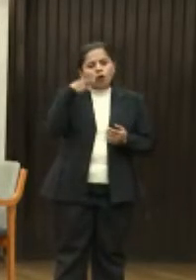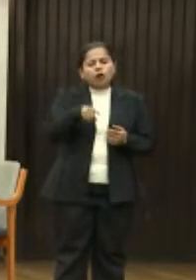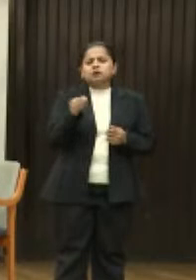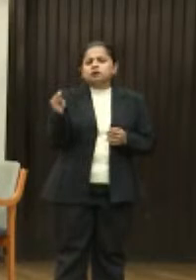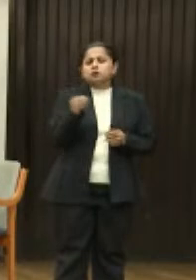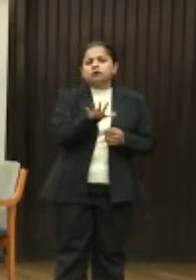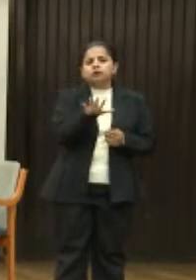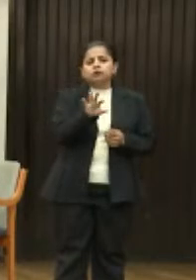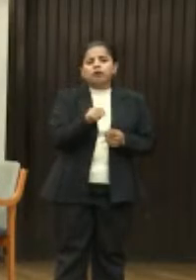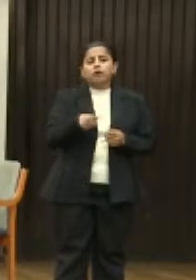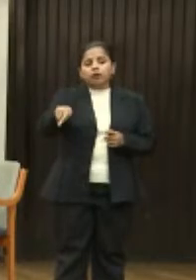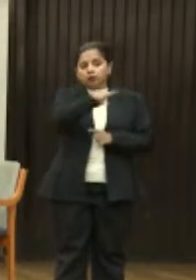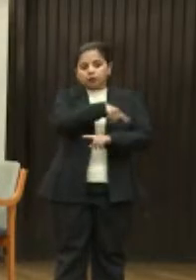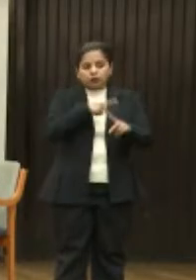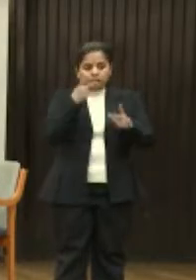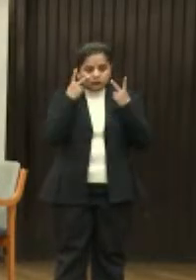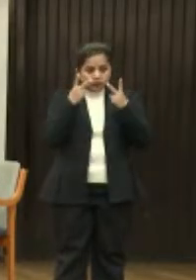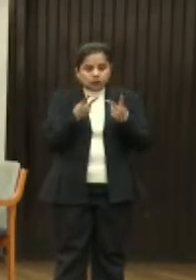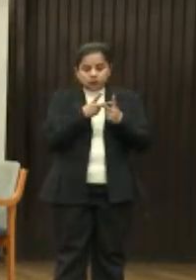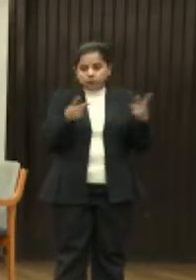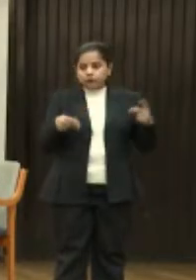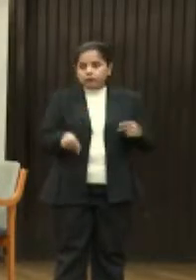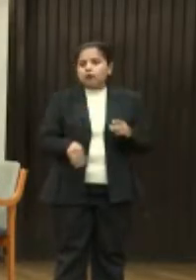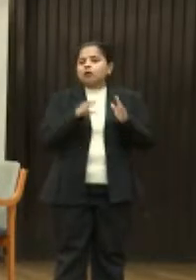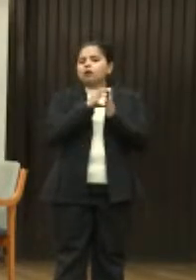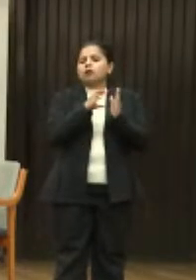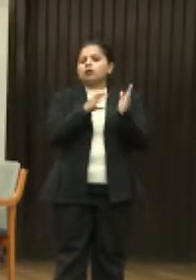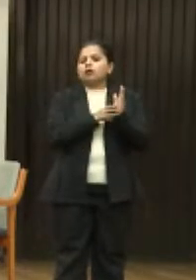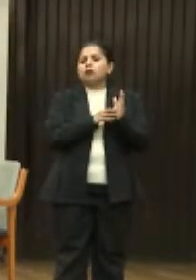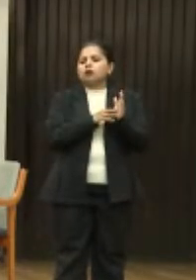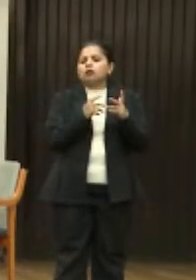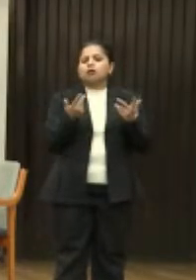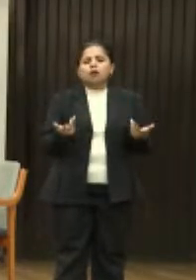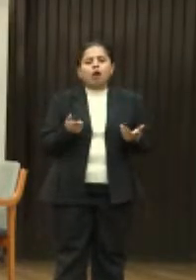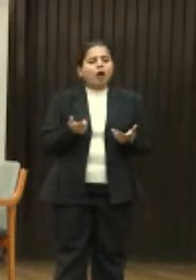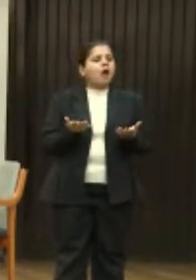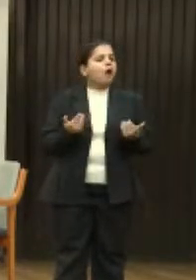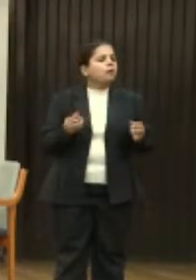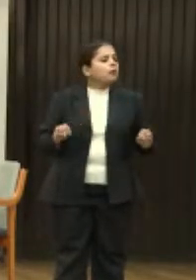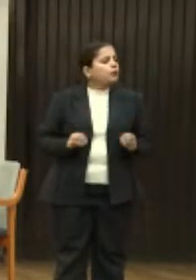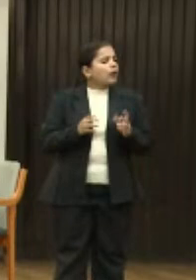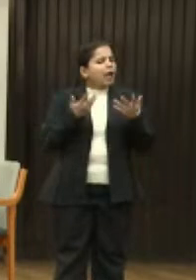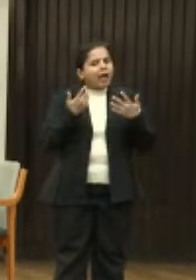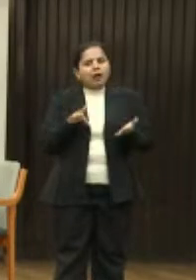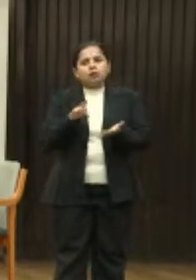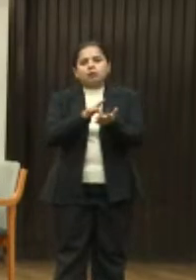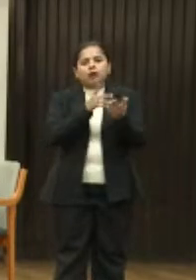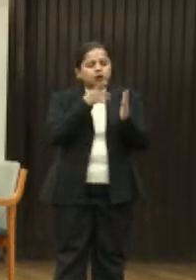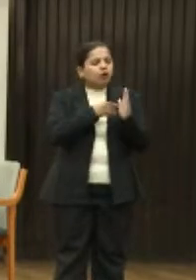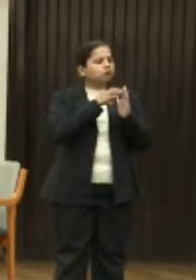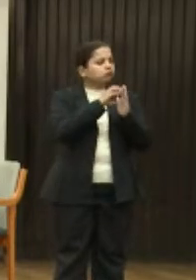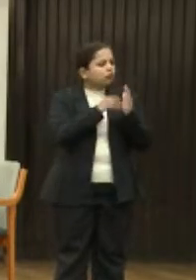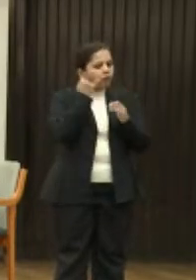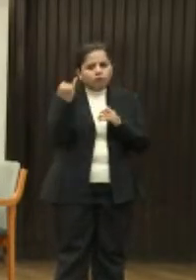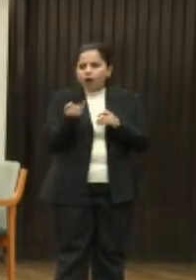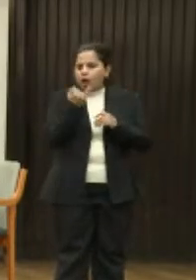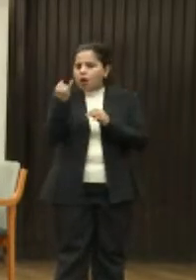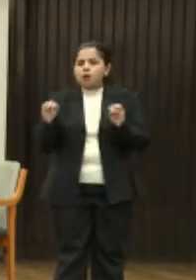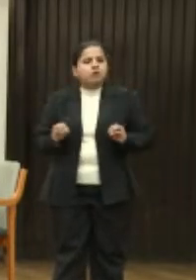50 of these, the text was not available anywhere.